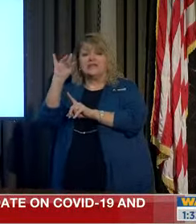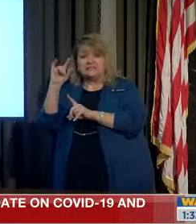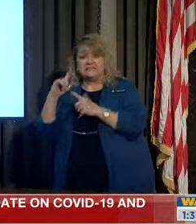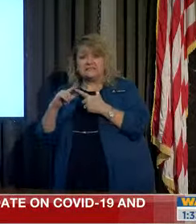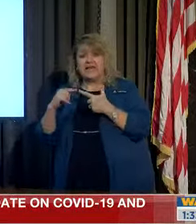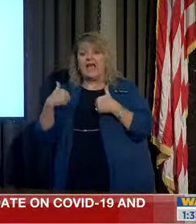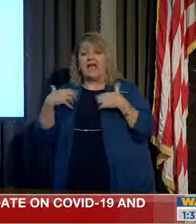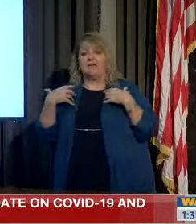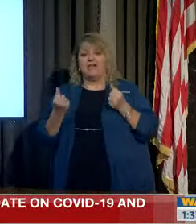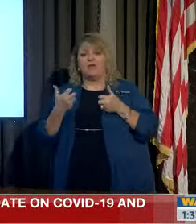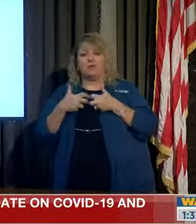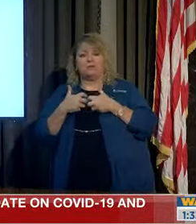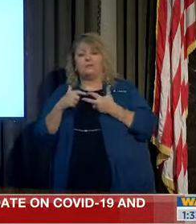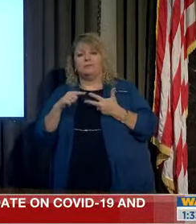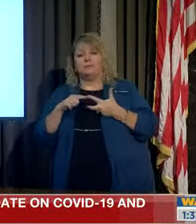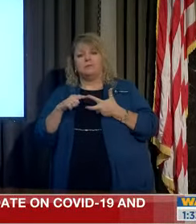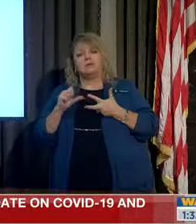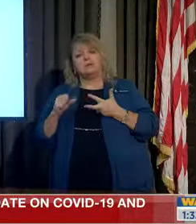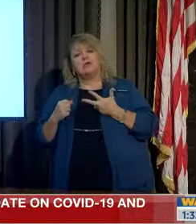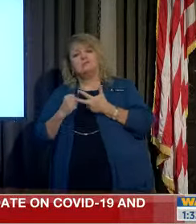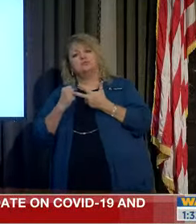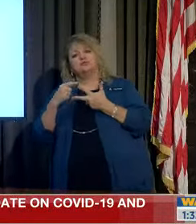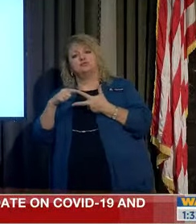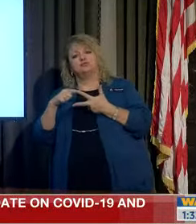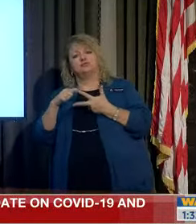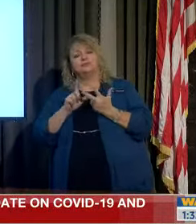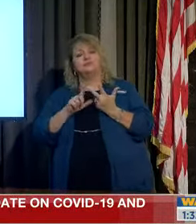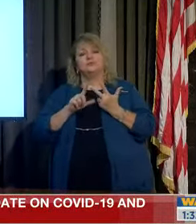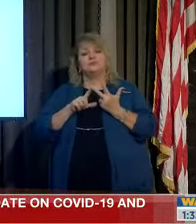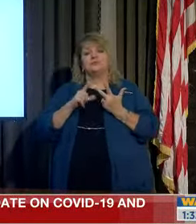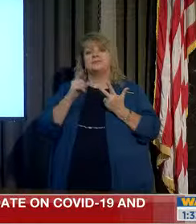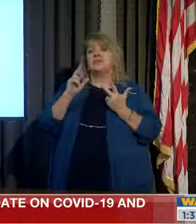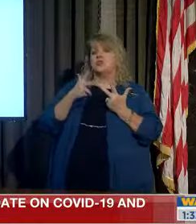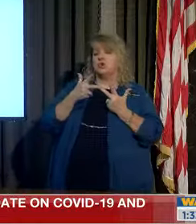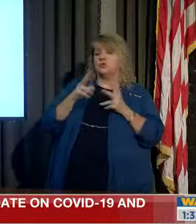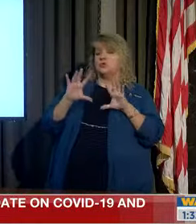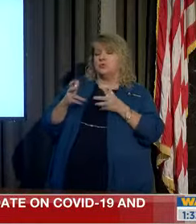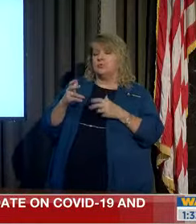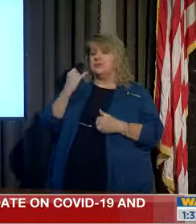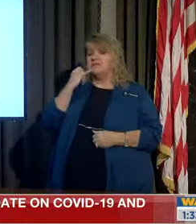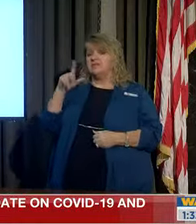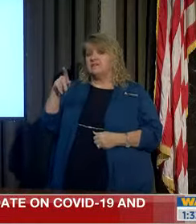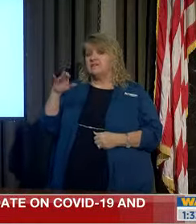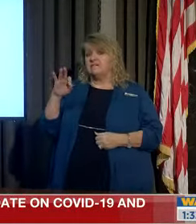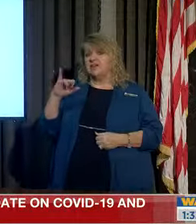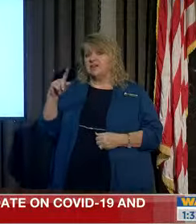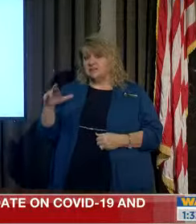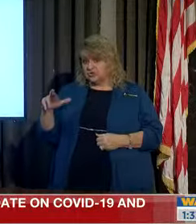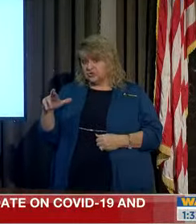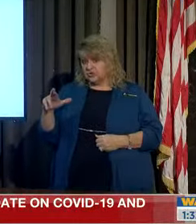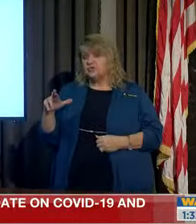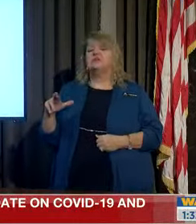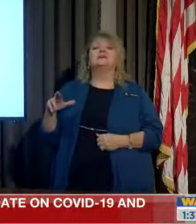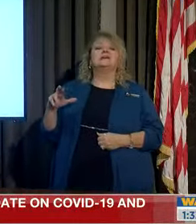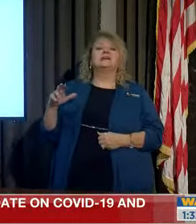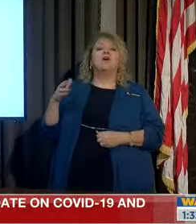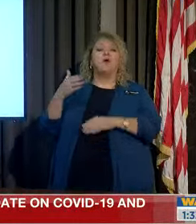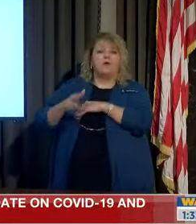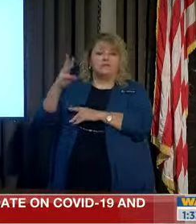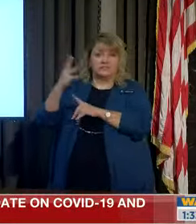eligible to get a booster dose. Also, if you got Pfizer 6 months ago, you're over 18, and you live or work in a